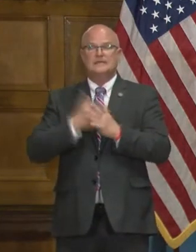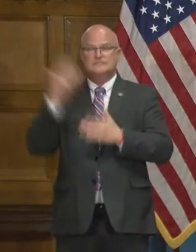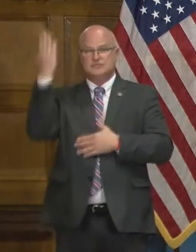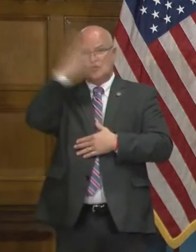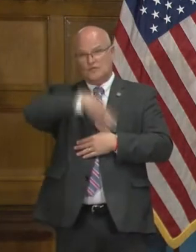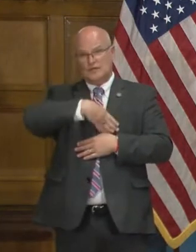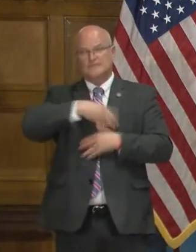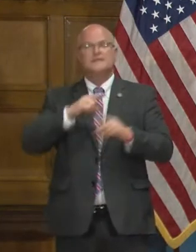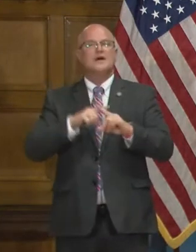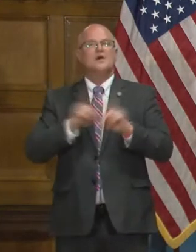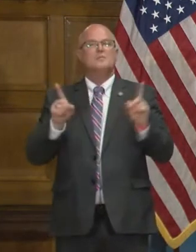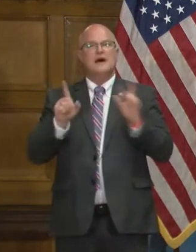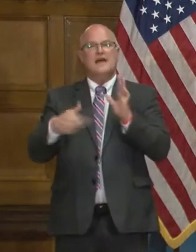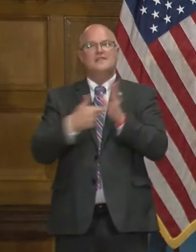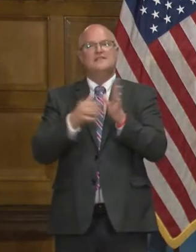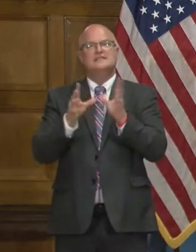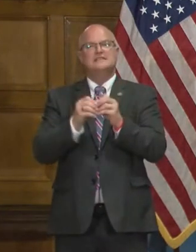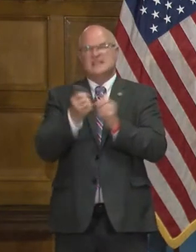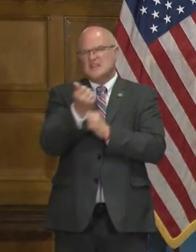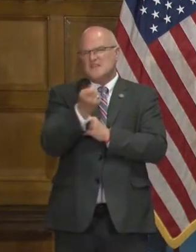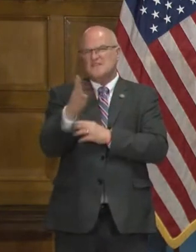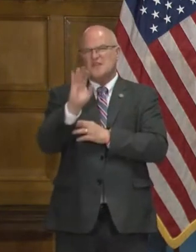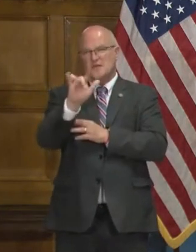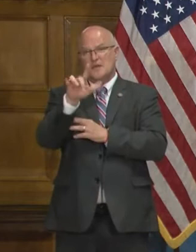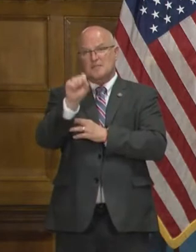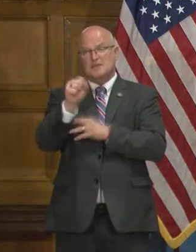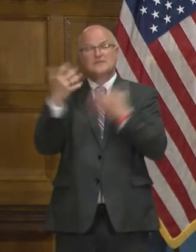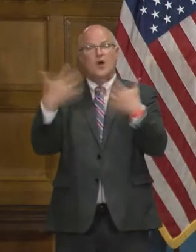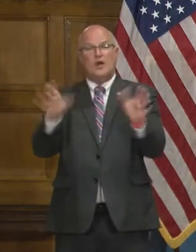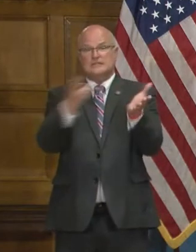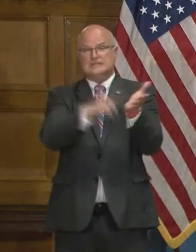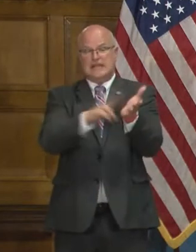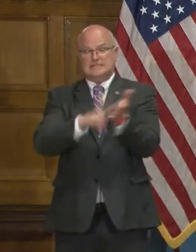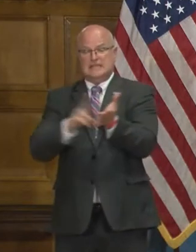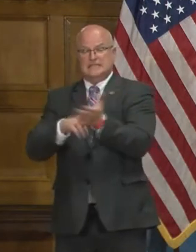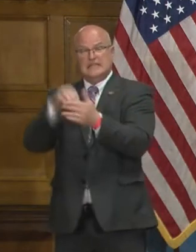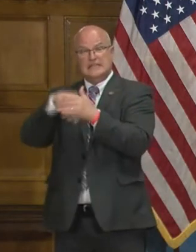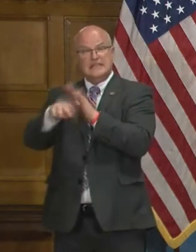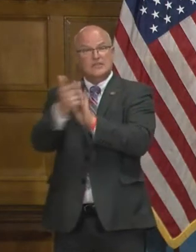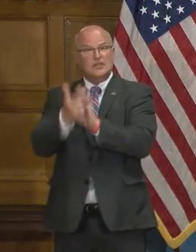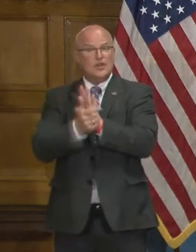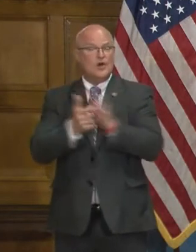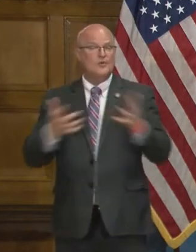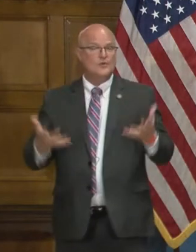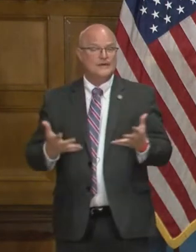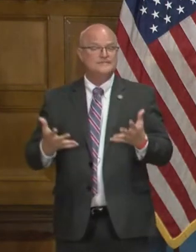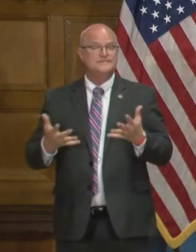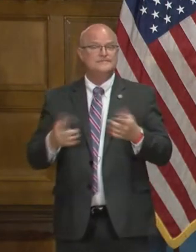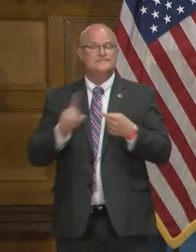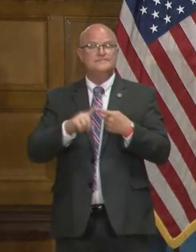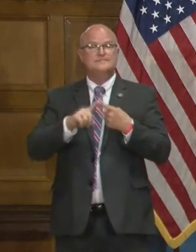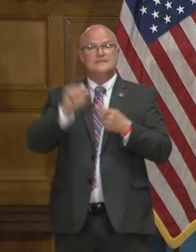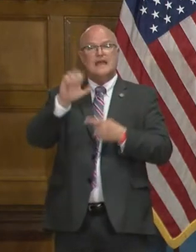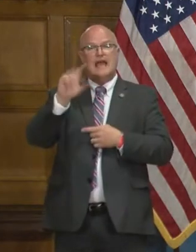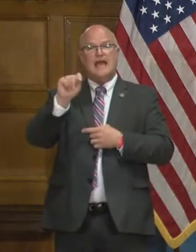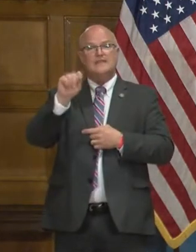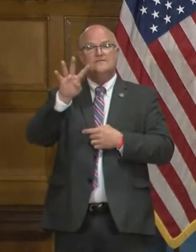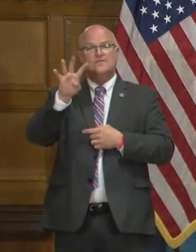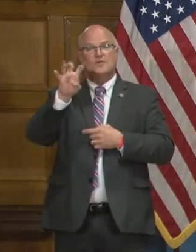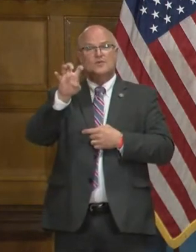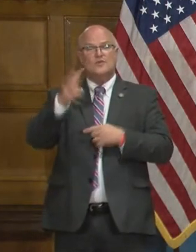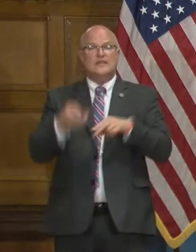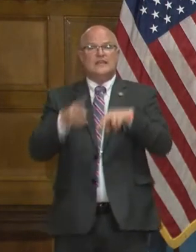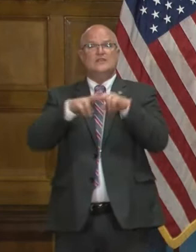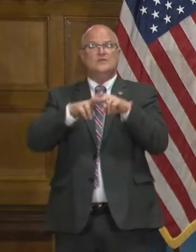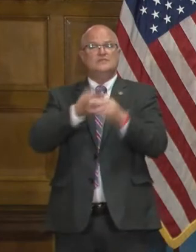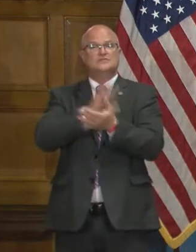overshadowed. But in this session, just a few of the bills that have already been signed into law would be Act 400 that increases